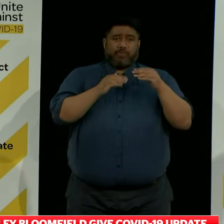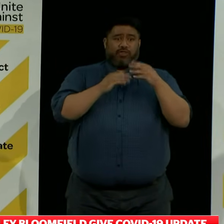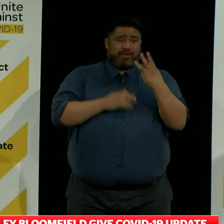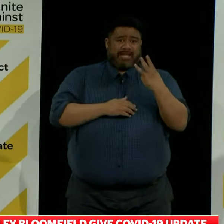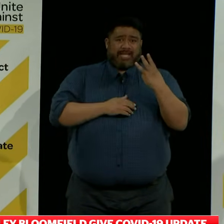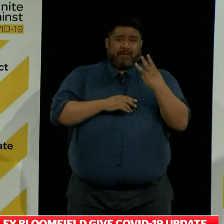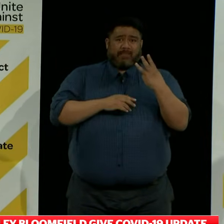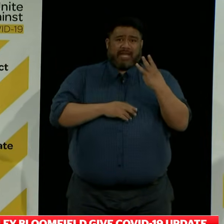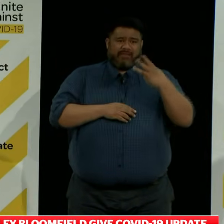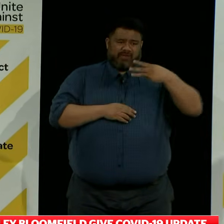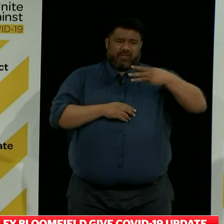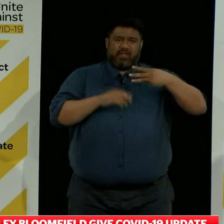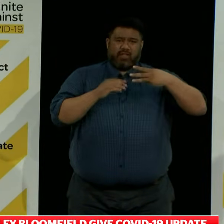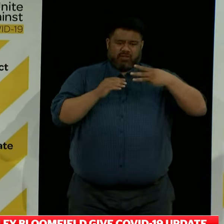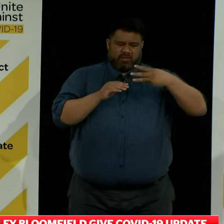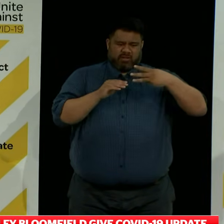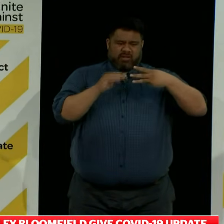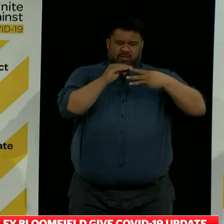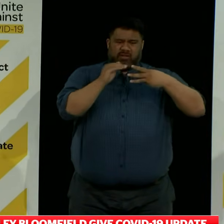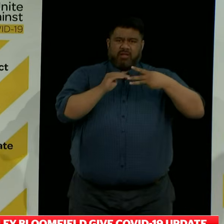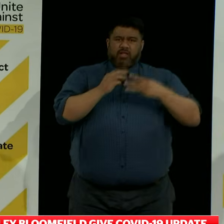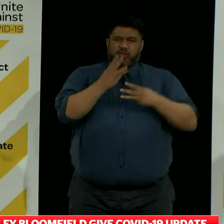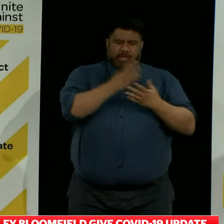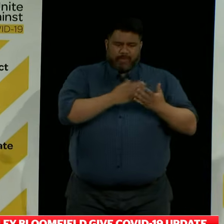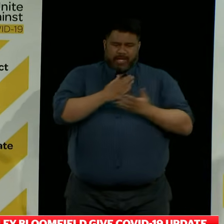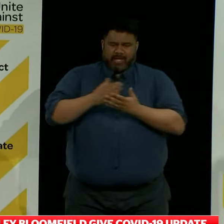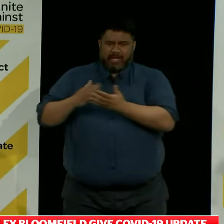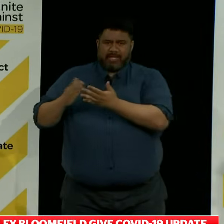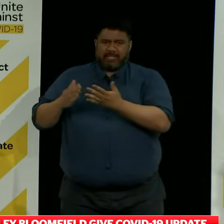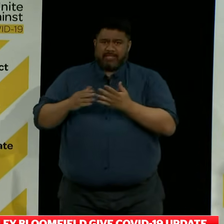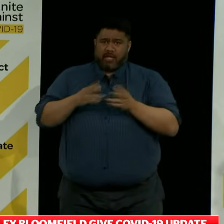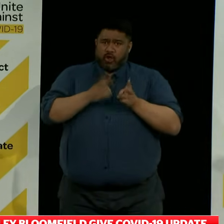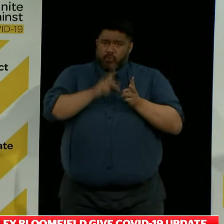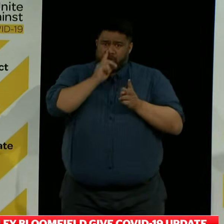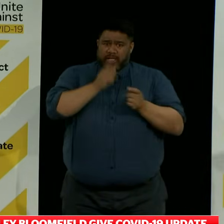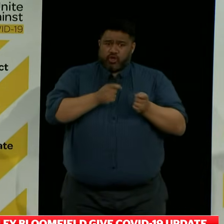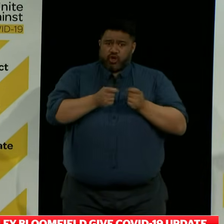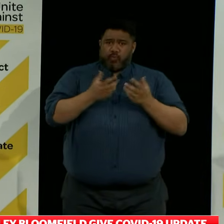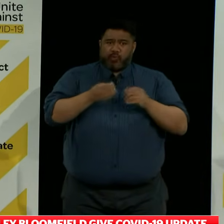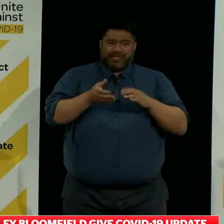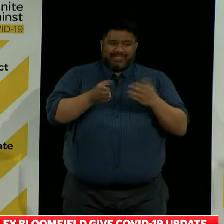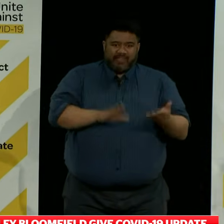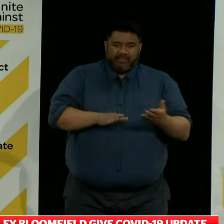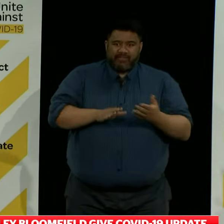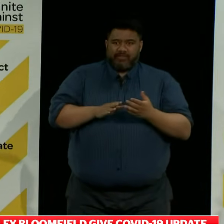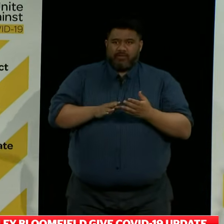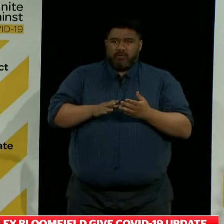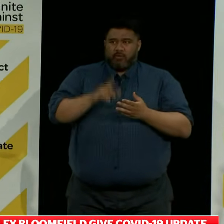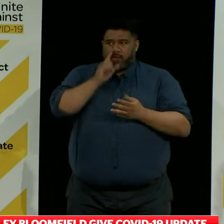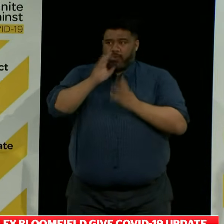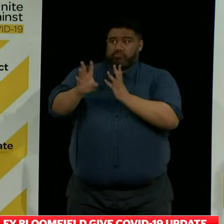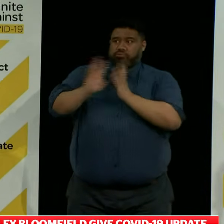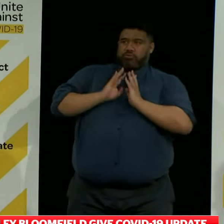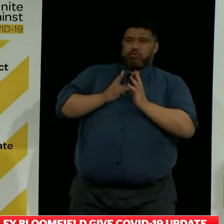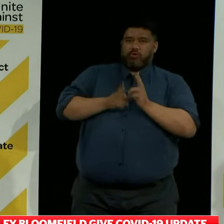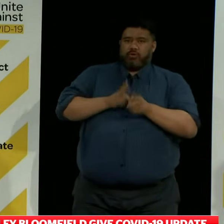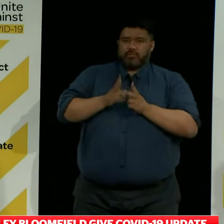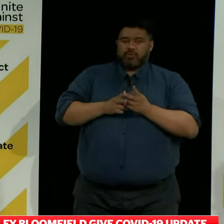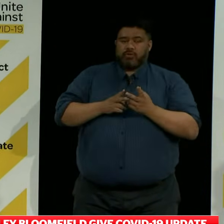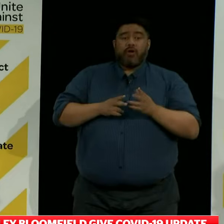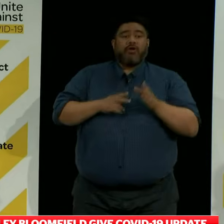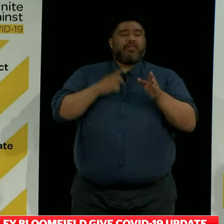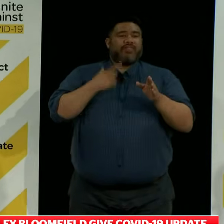of deaths, hospitalisations? Oh, well, that's of course why we pause and assess as we go. We are not committing